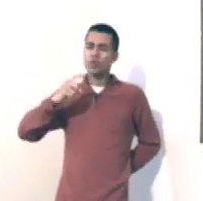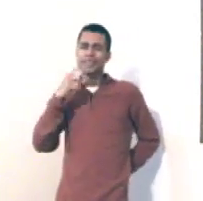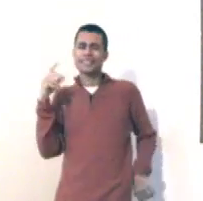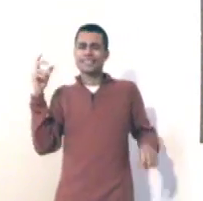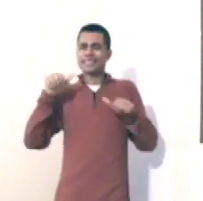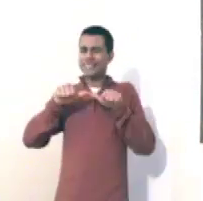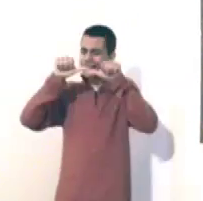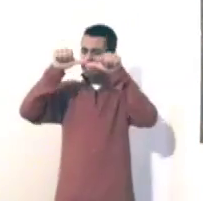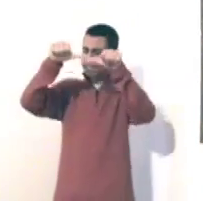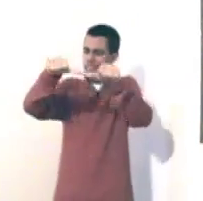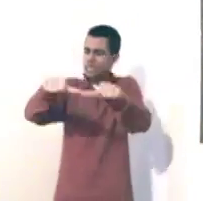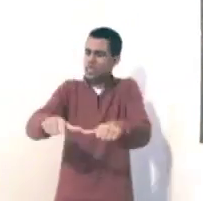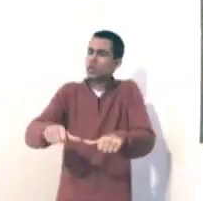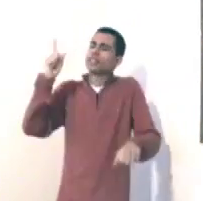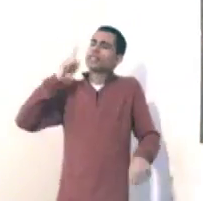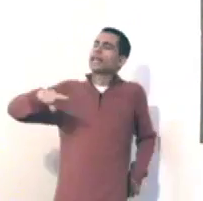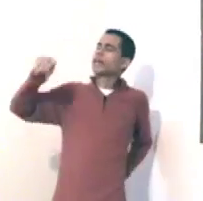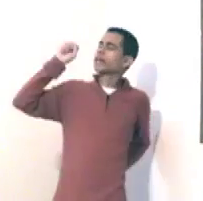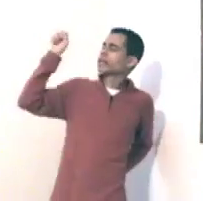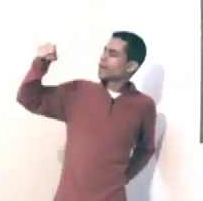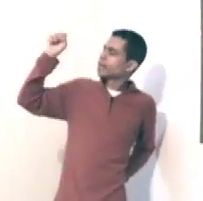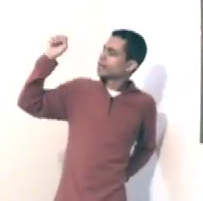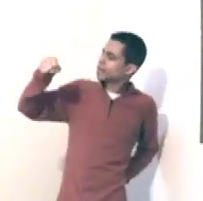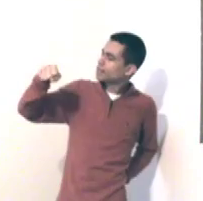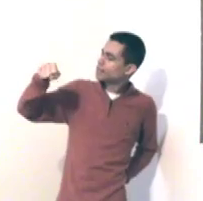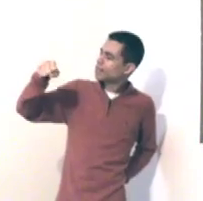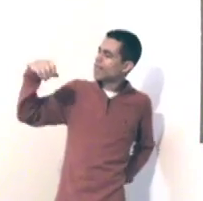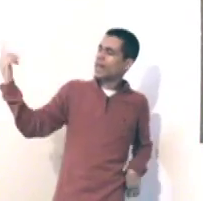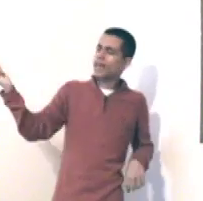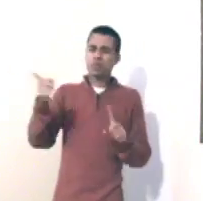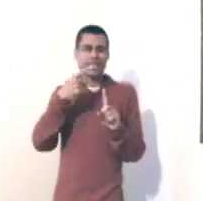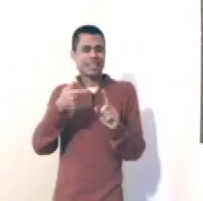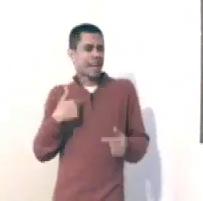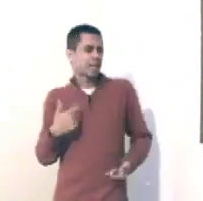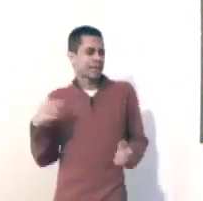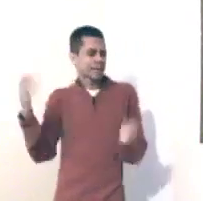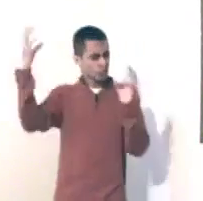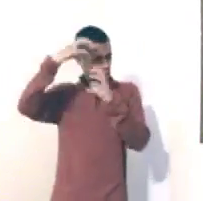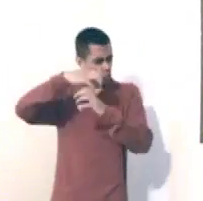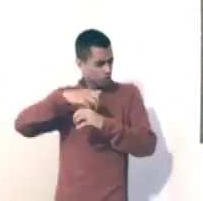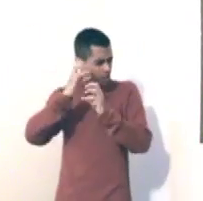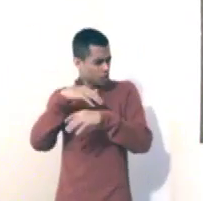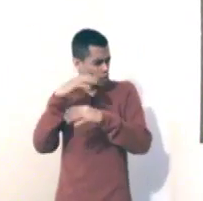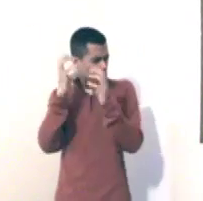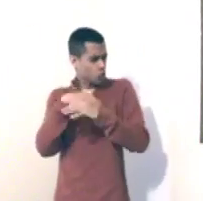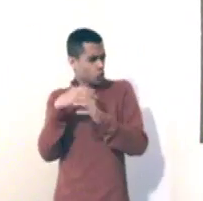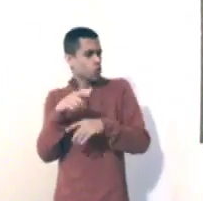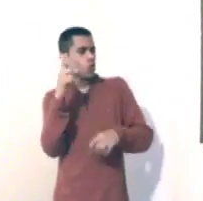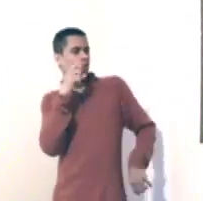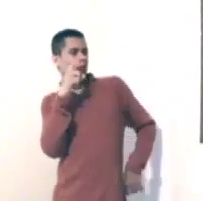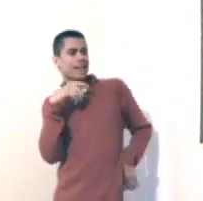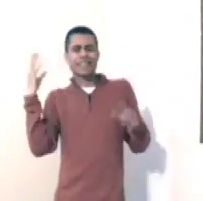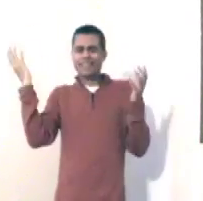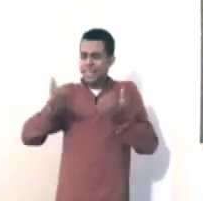can still say yes? And when I'm in trouble, who's right there